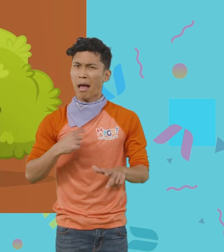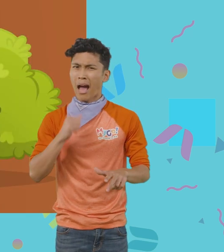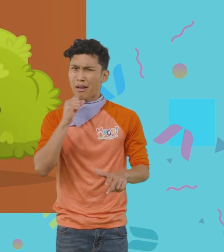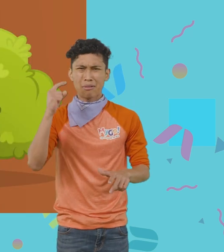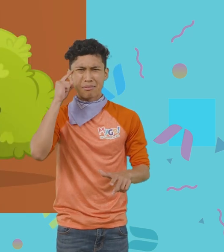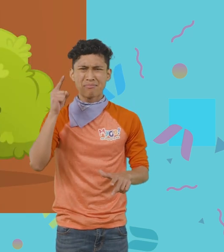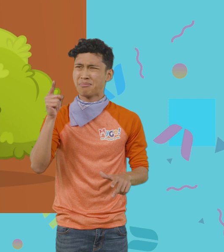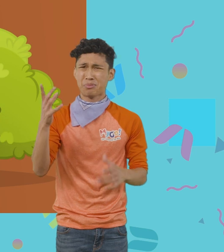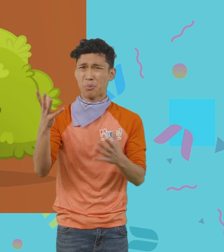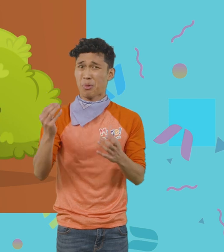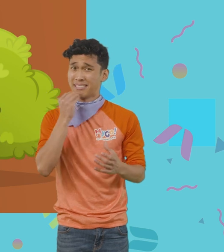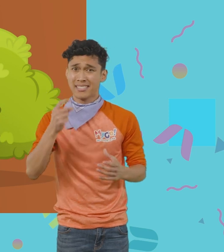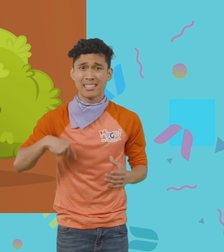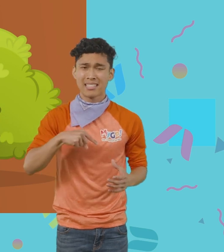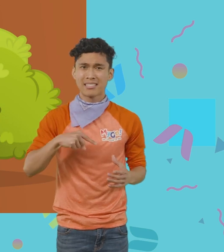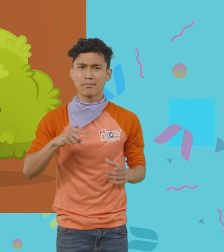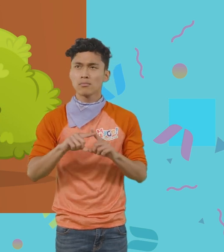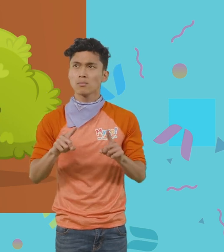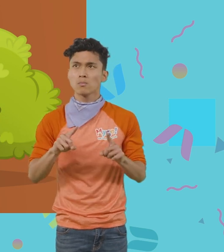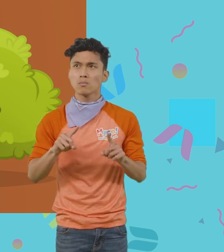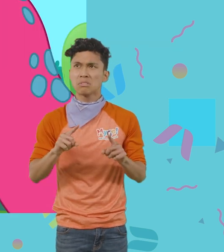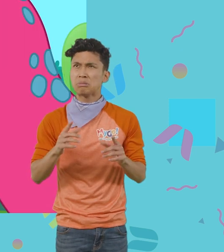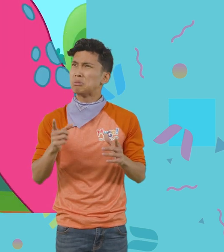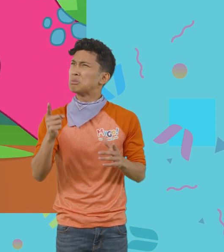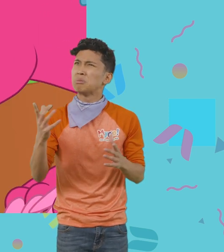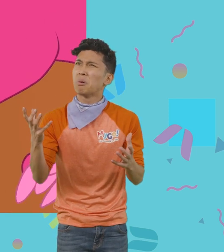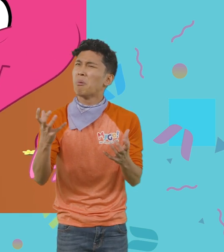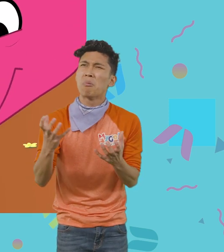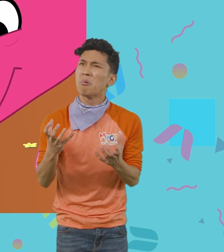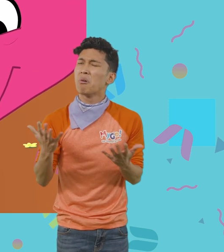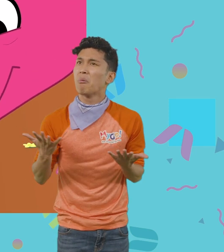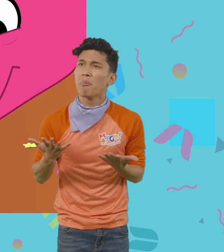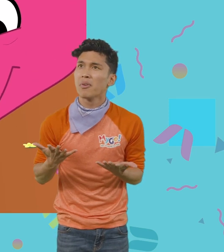It wants to eat us, but what does it want?